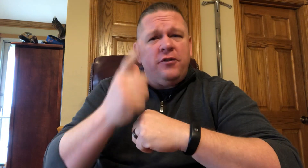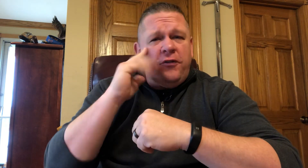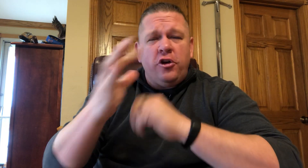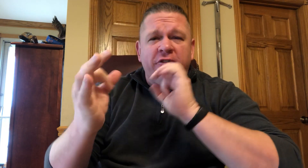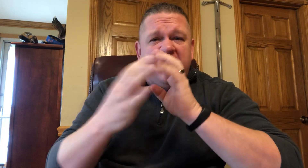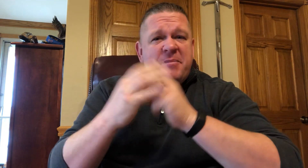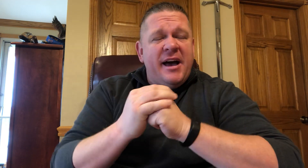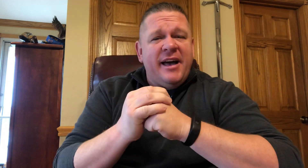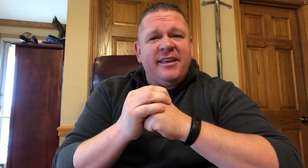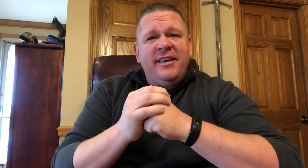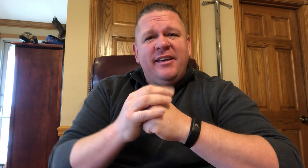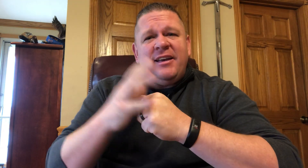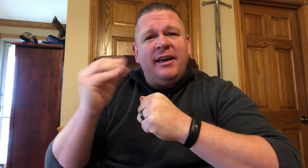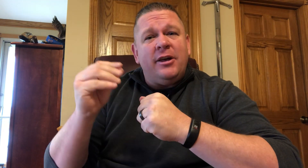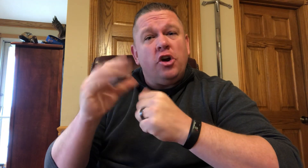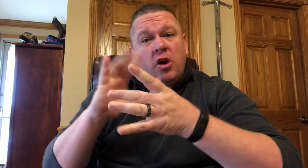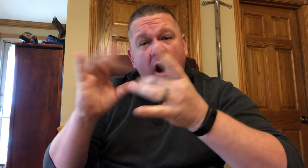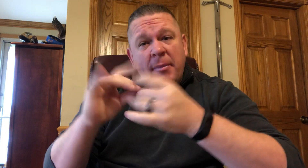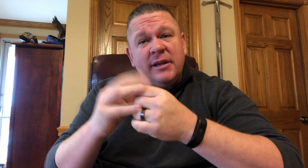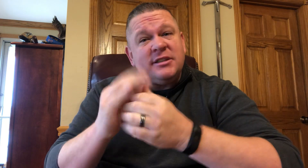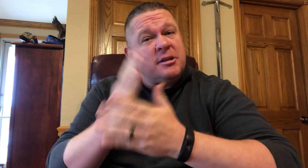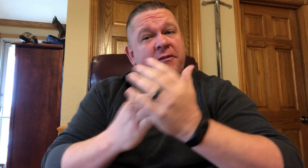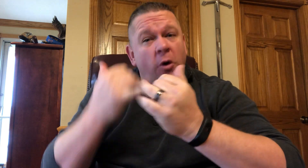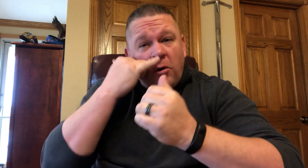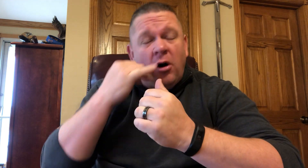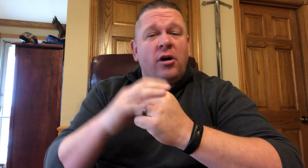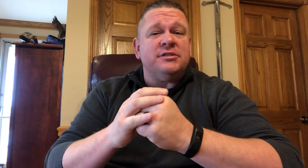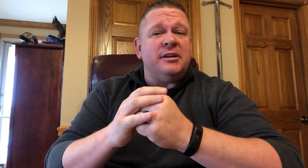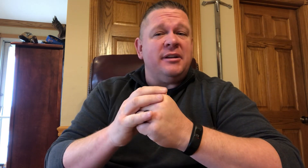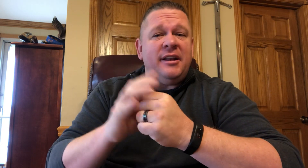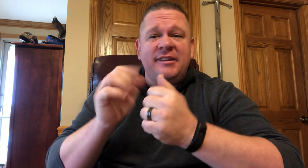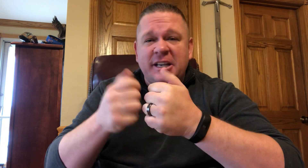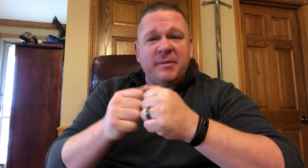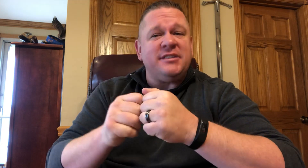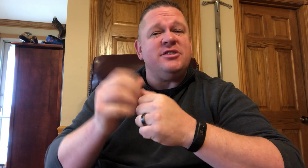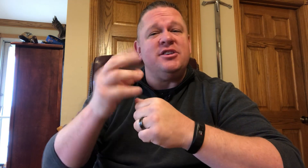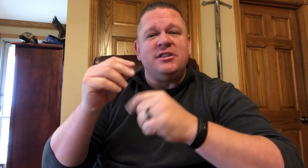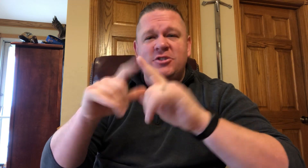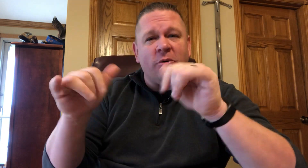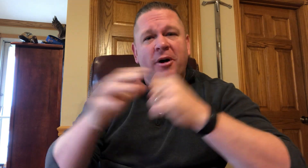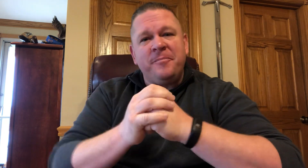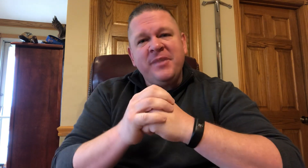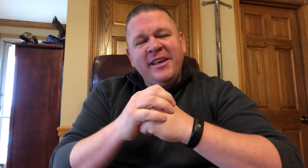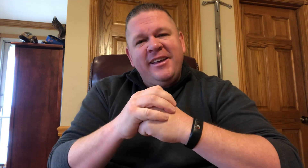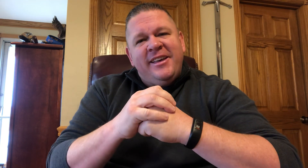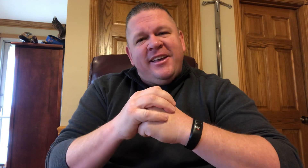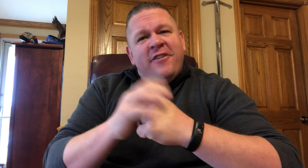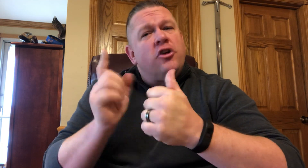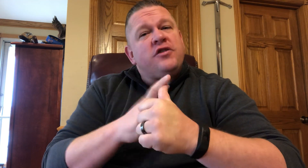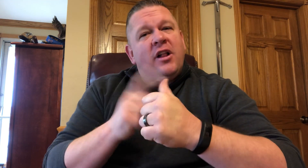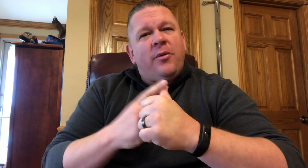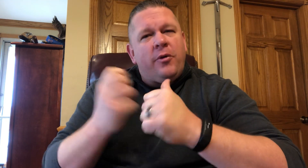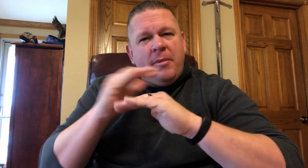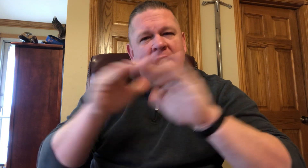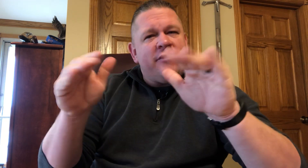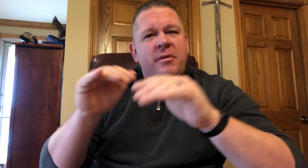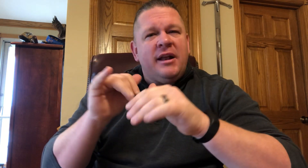for your feedback and your comments and some phone calls and text messages and so on. First of all, I want to remind everybody